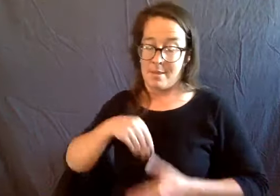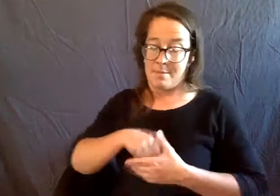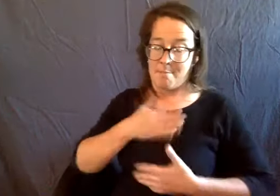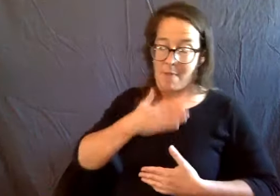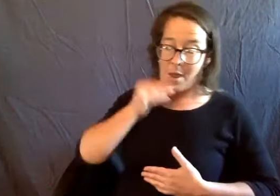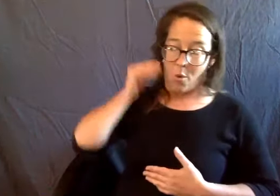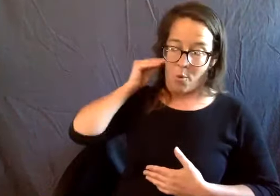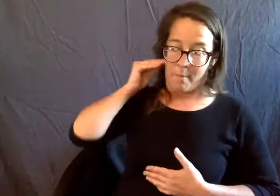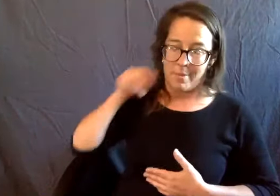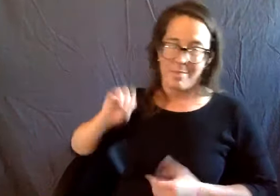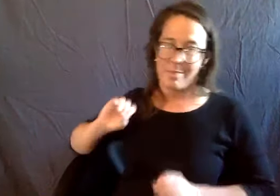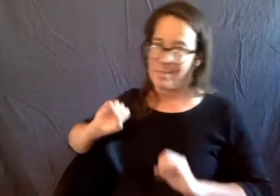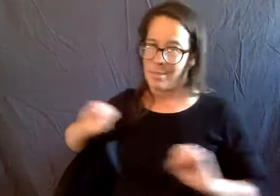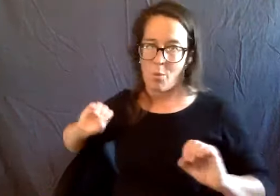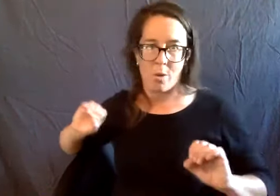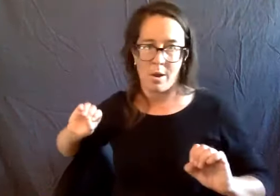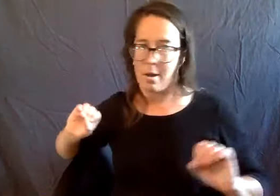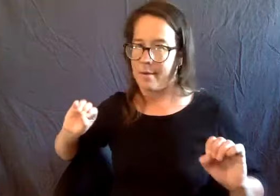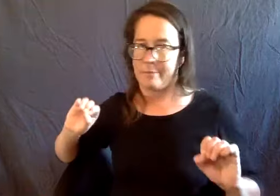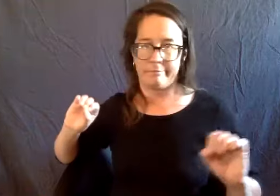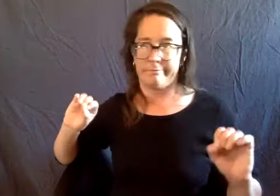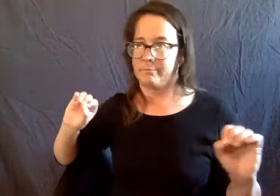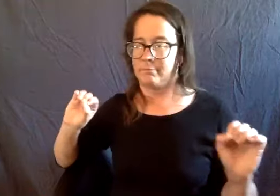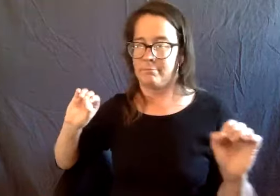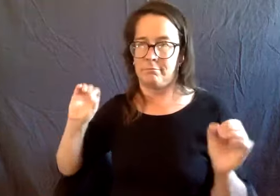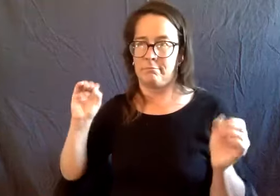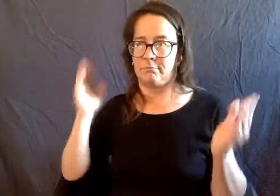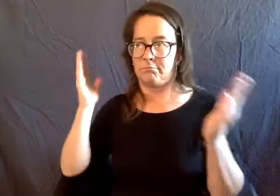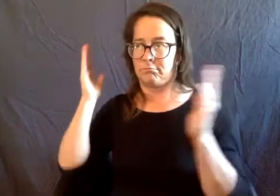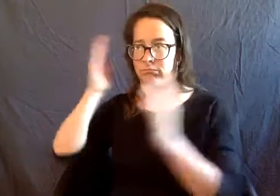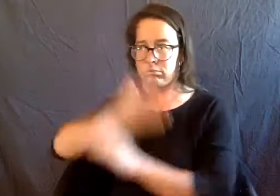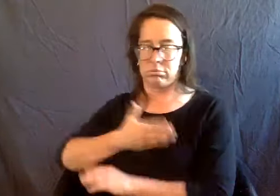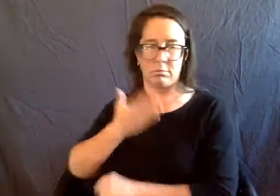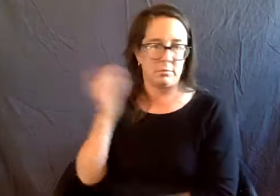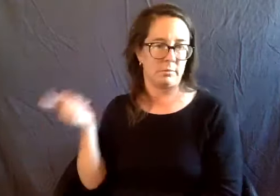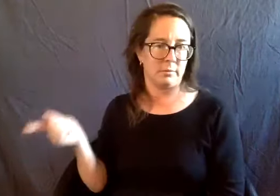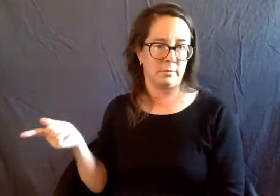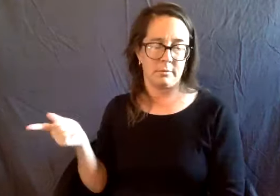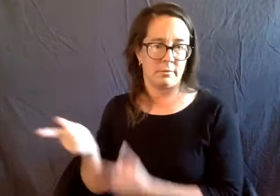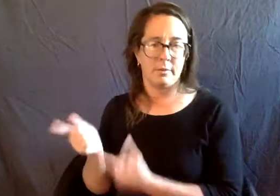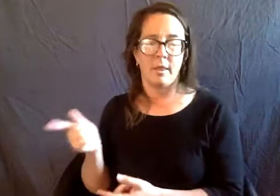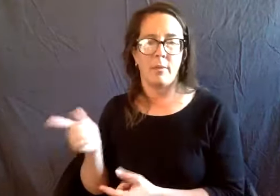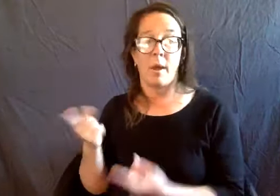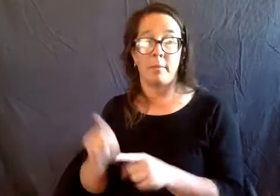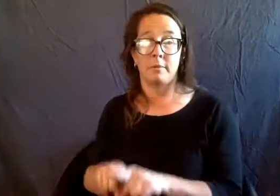home. No one I knew could relate. However, what happened was they